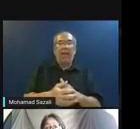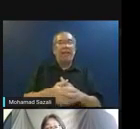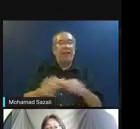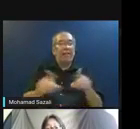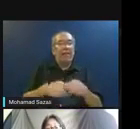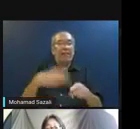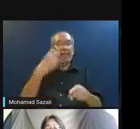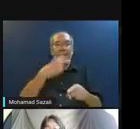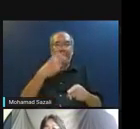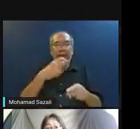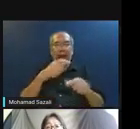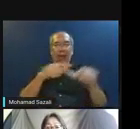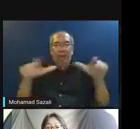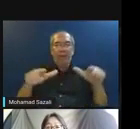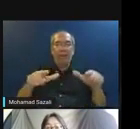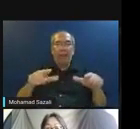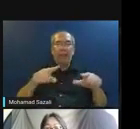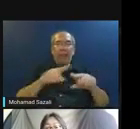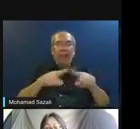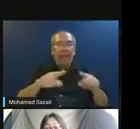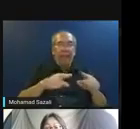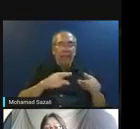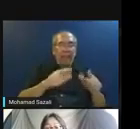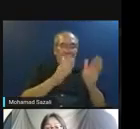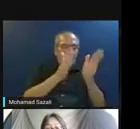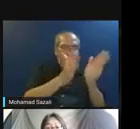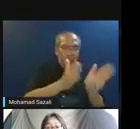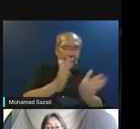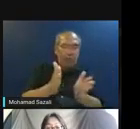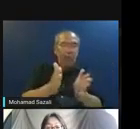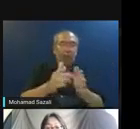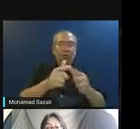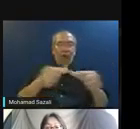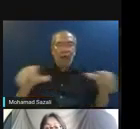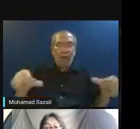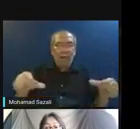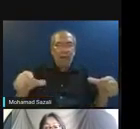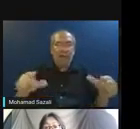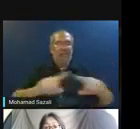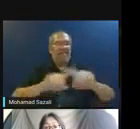properties. It is the same way in spoken language according to Stokoe.